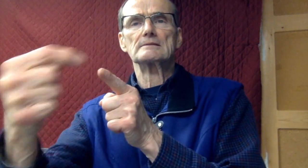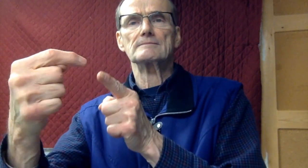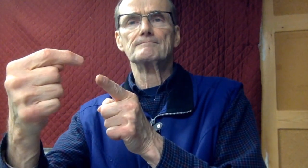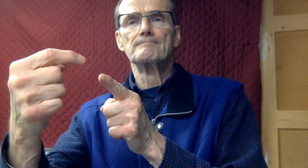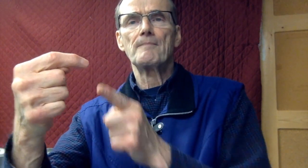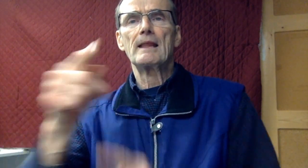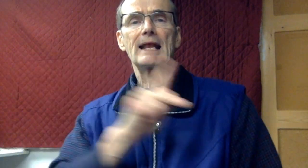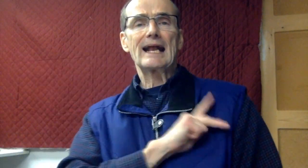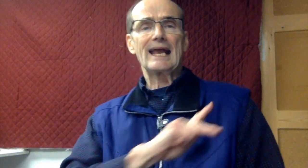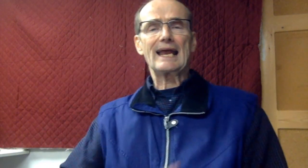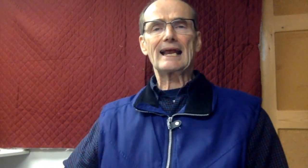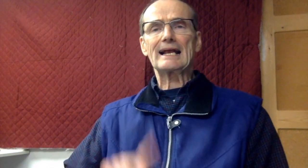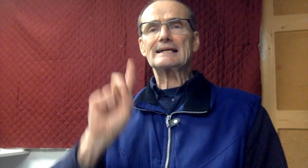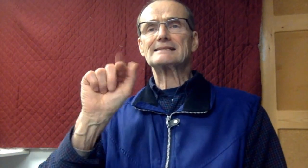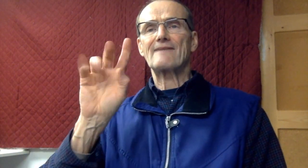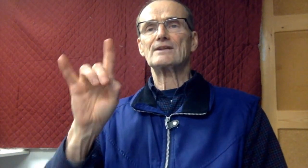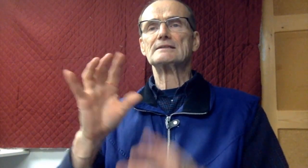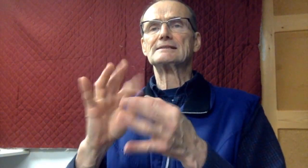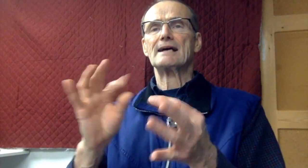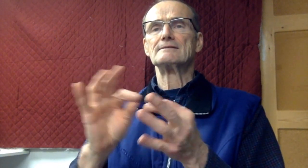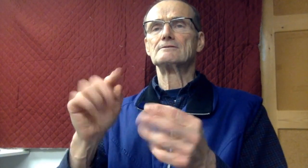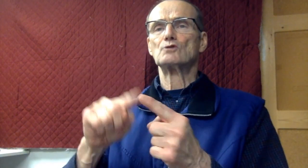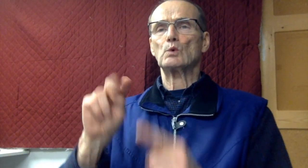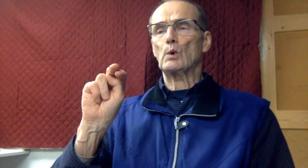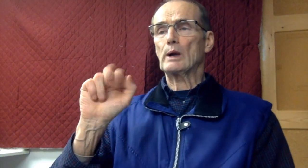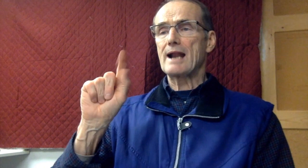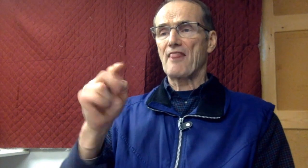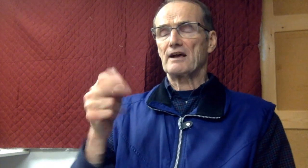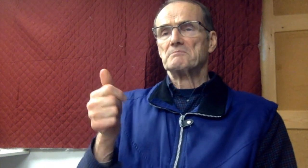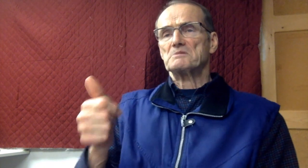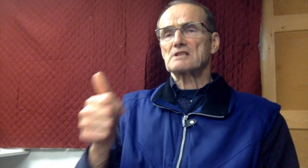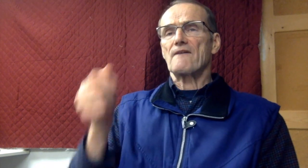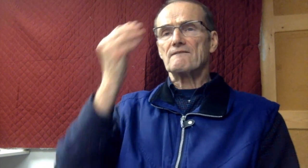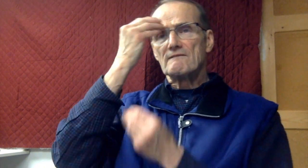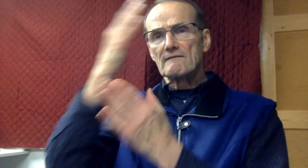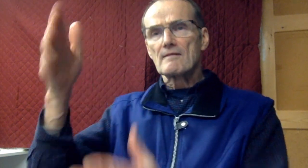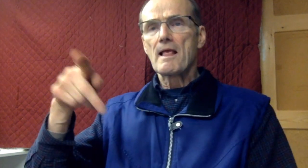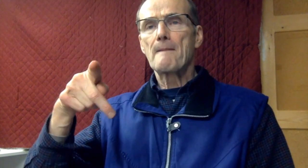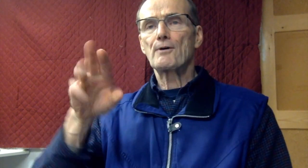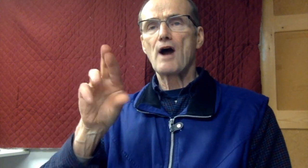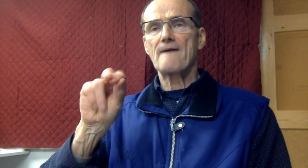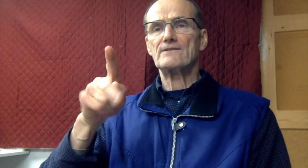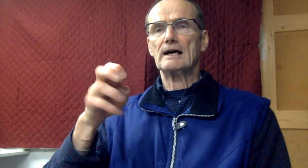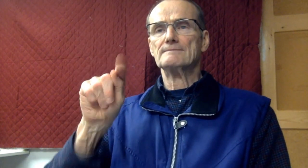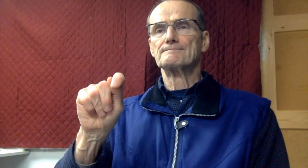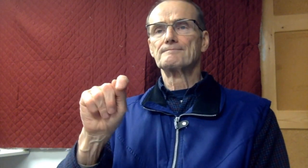from his enemies on every side, he said to Nathan, the prophet,